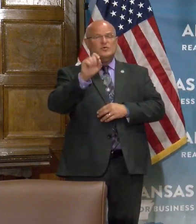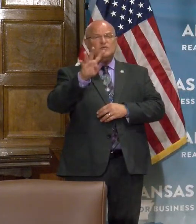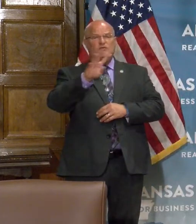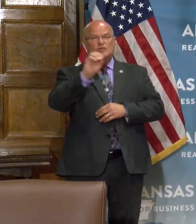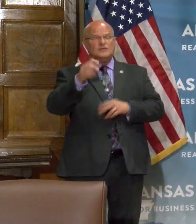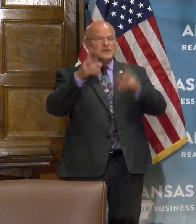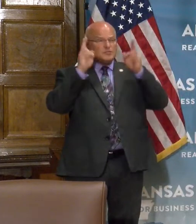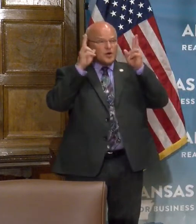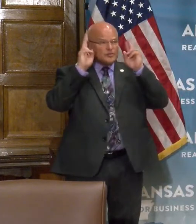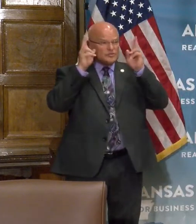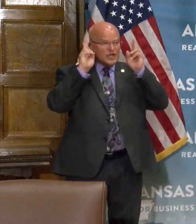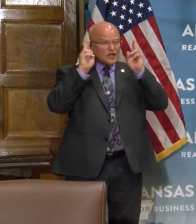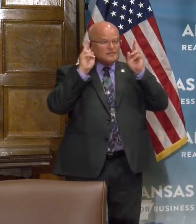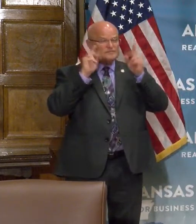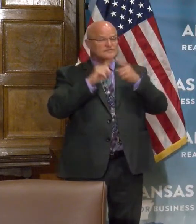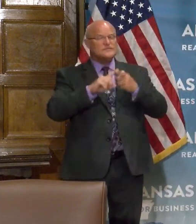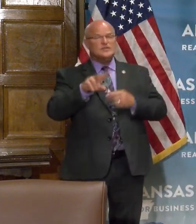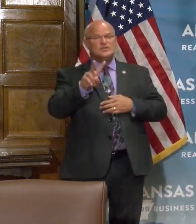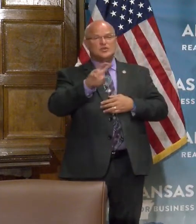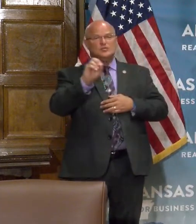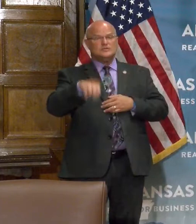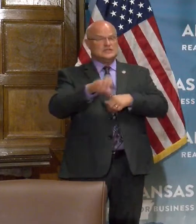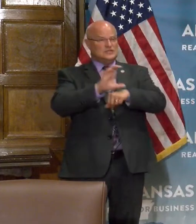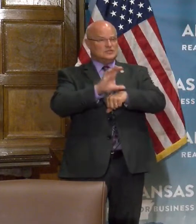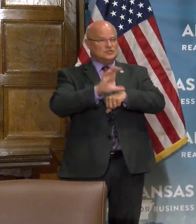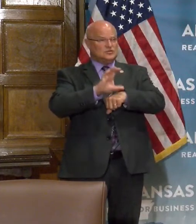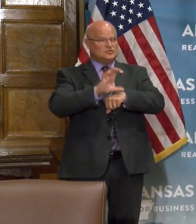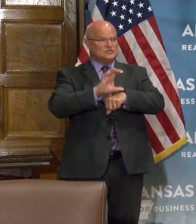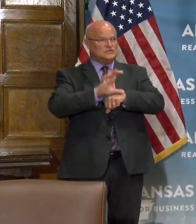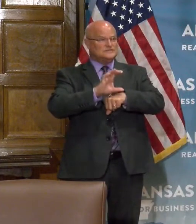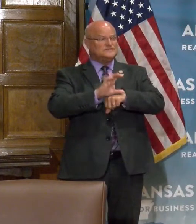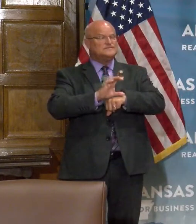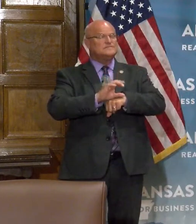0.4% a barber shop, 2% a church,